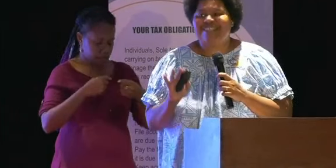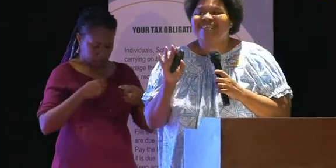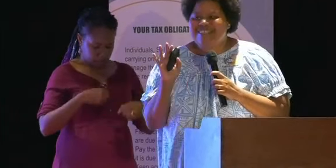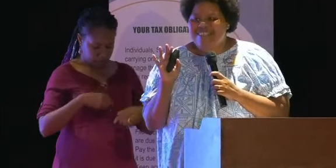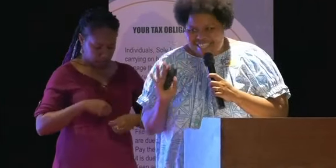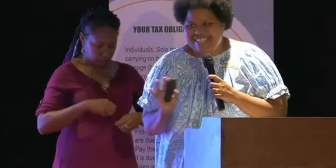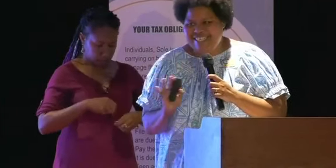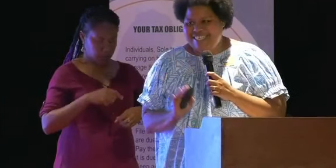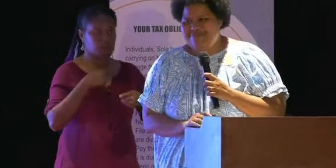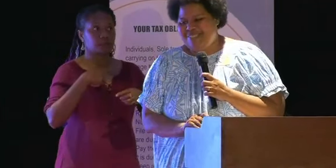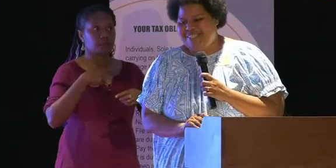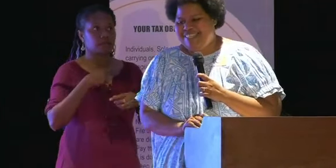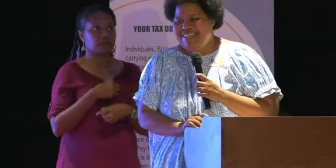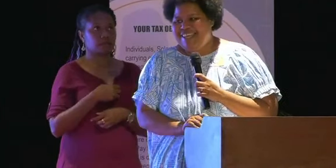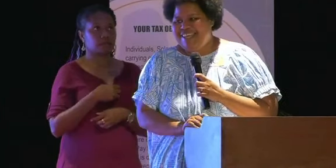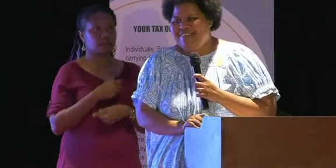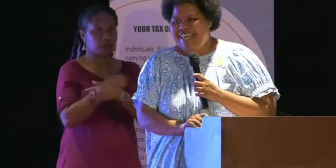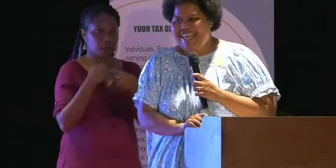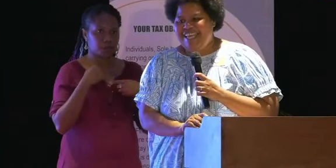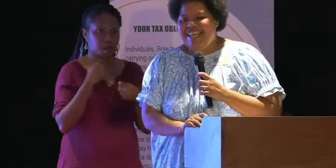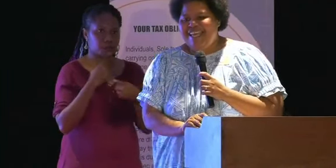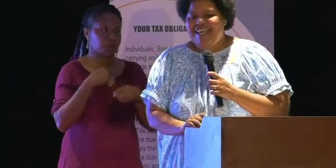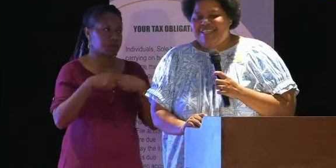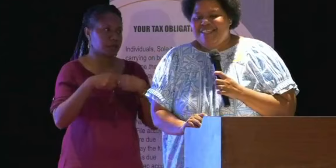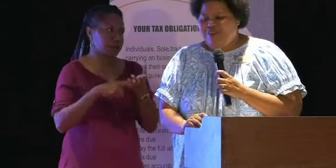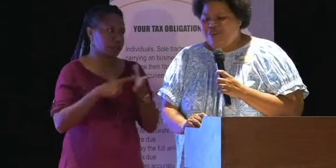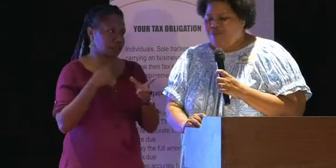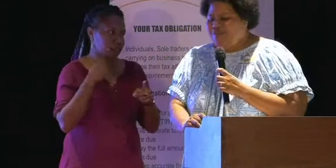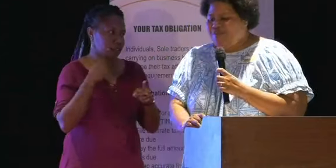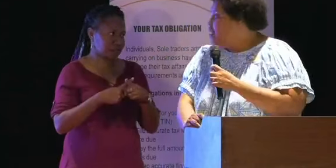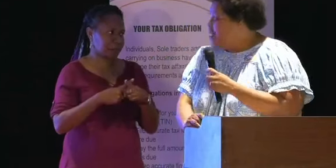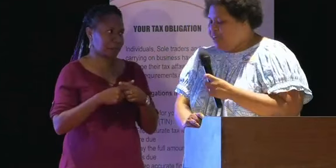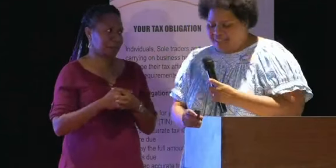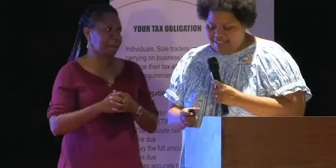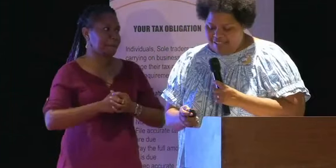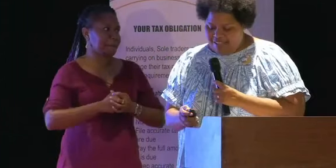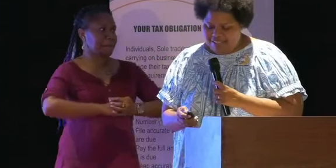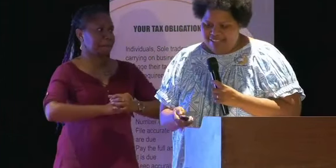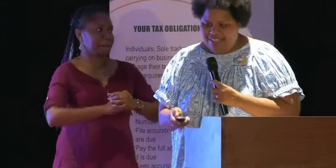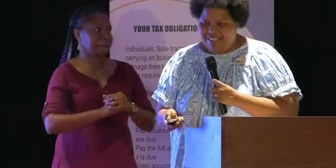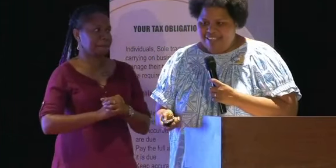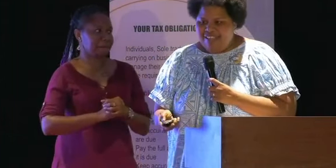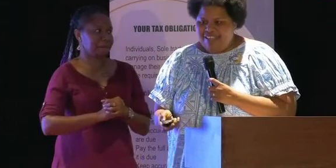rest, just tax disputes. Okay? So